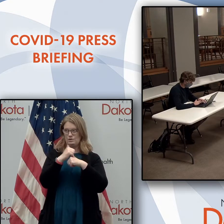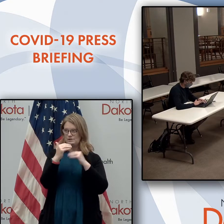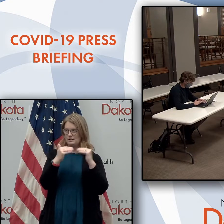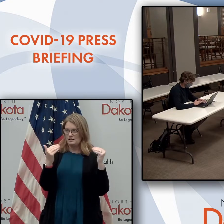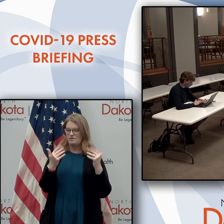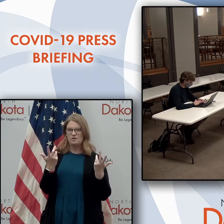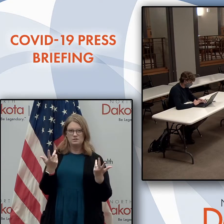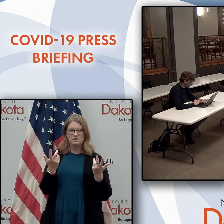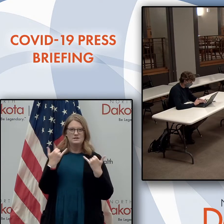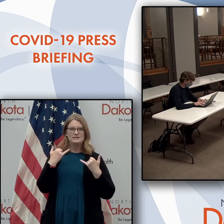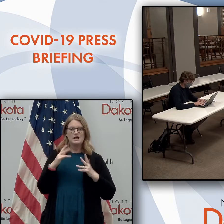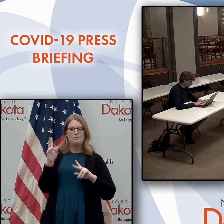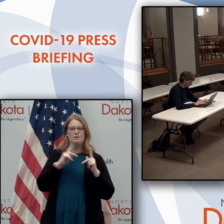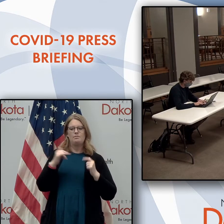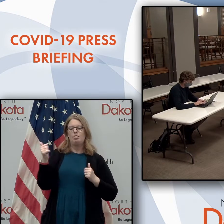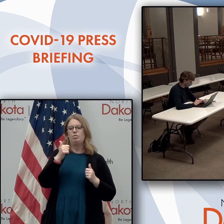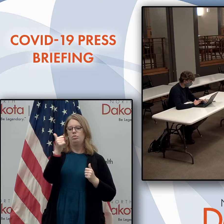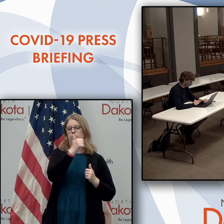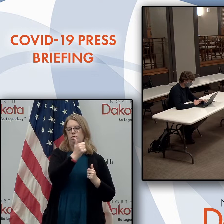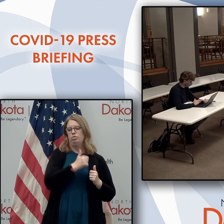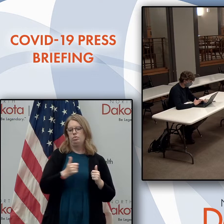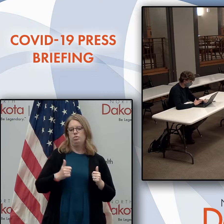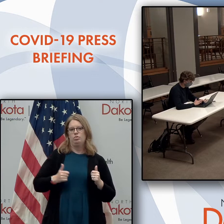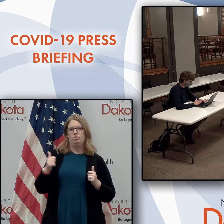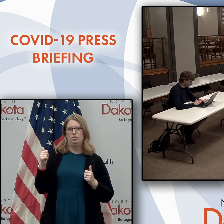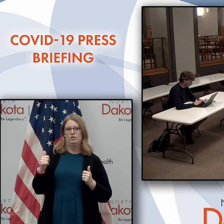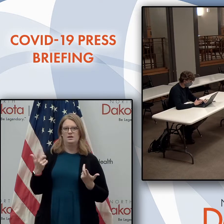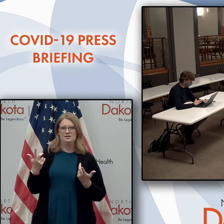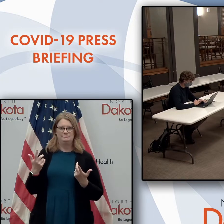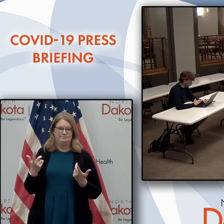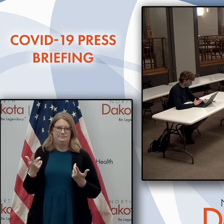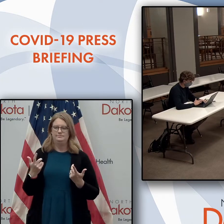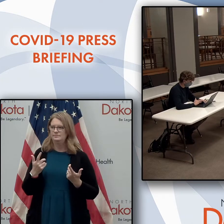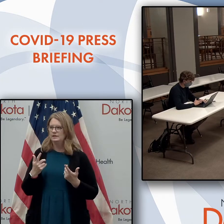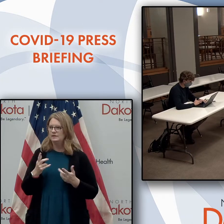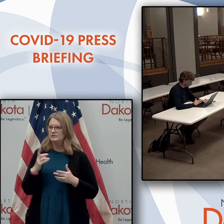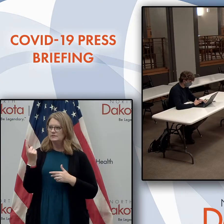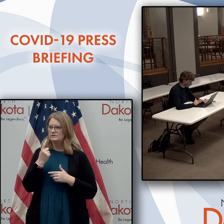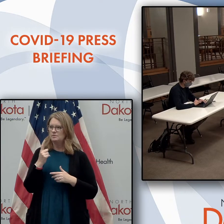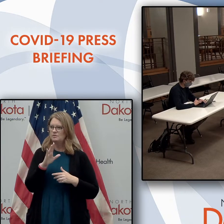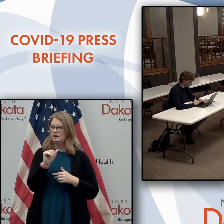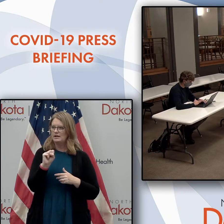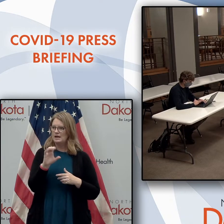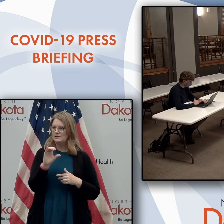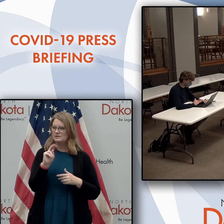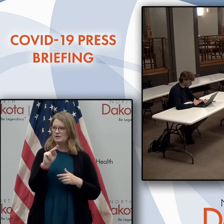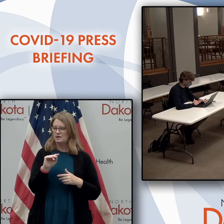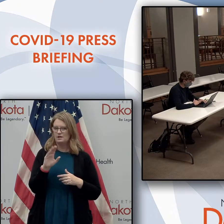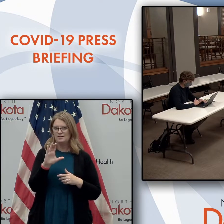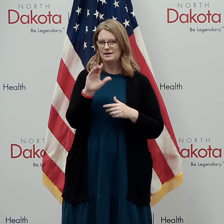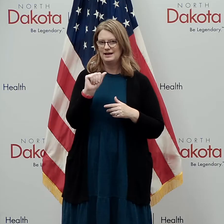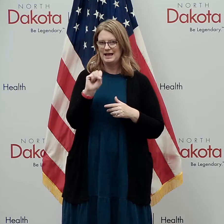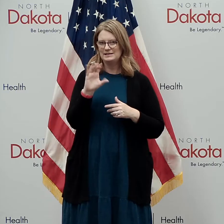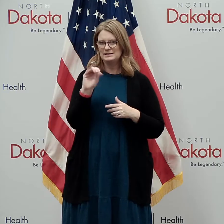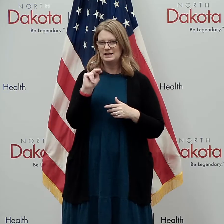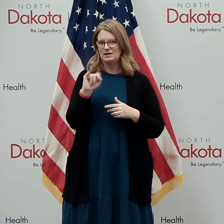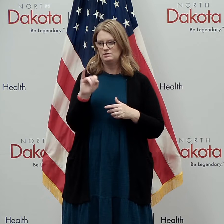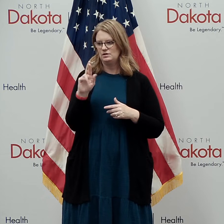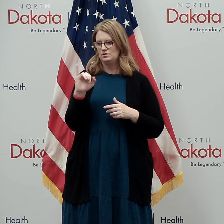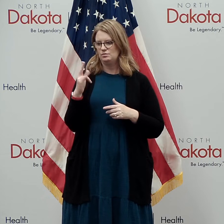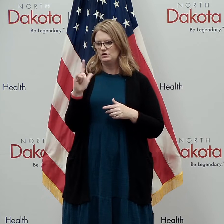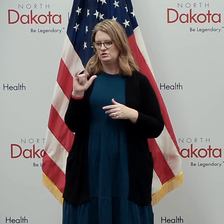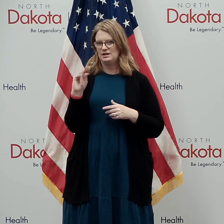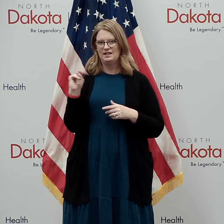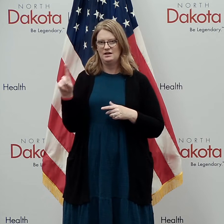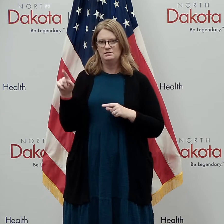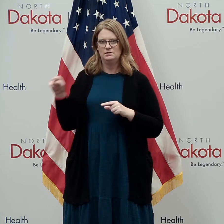another to make sure people don't travel to an area with less restrictions? For instance, someone going from Cass County to Richland. We would not be trying